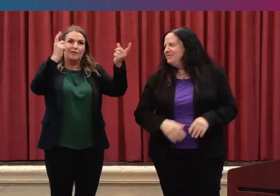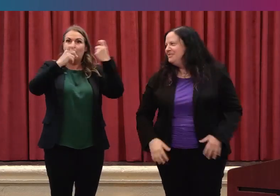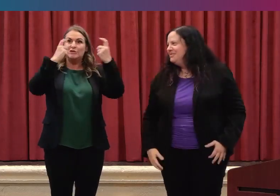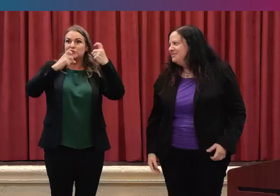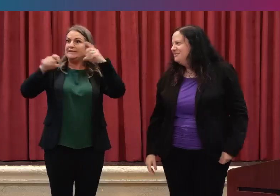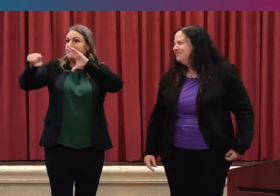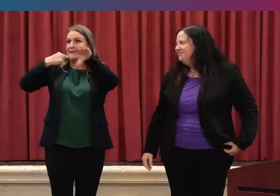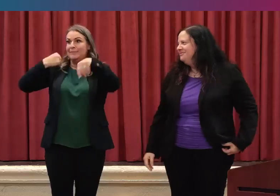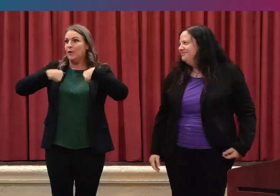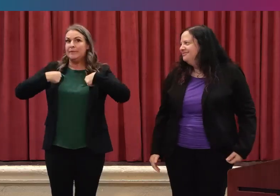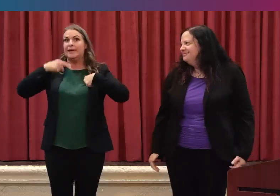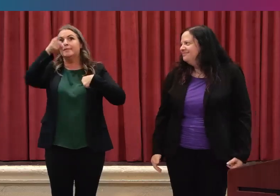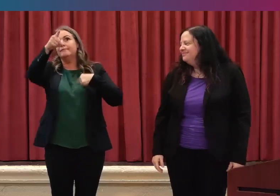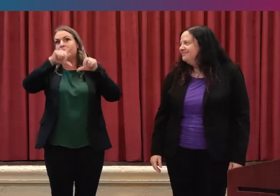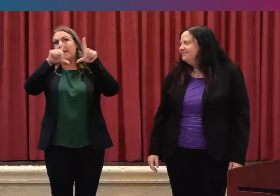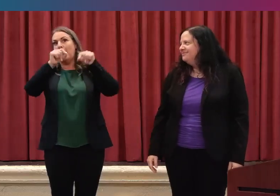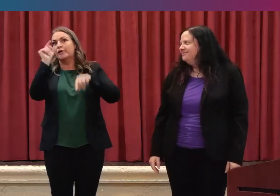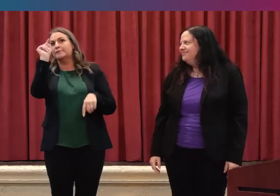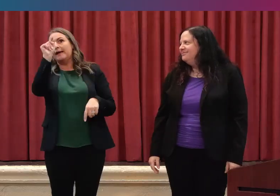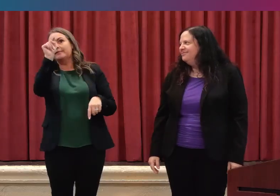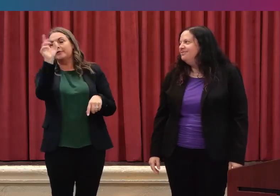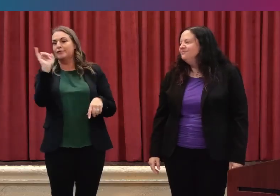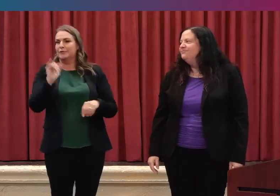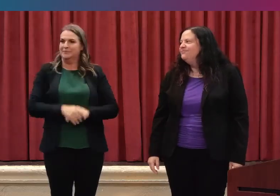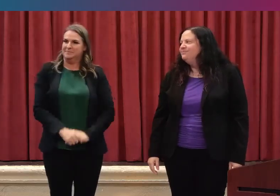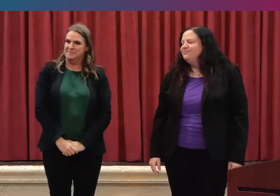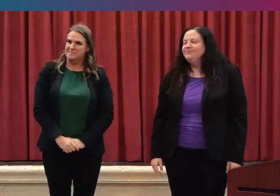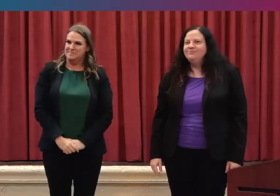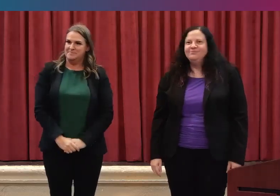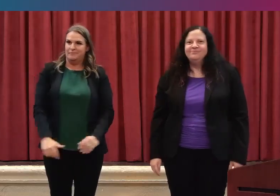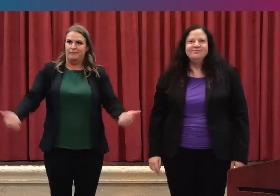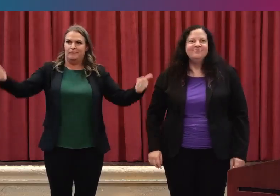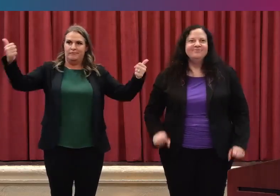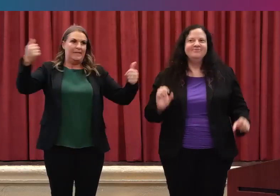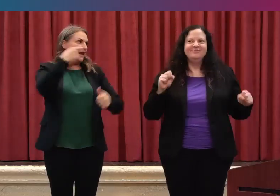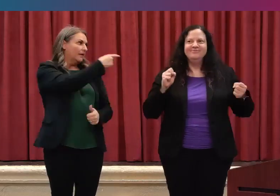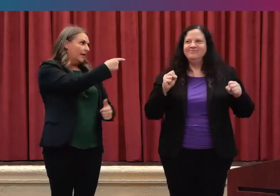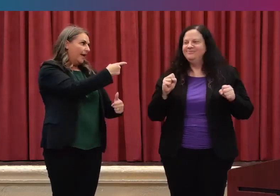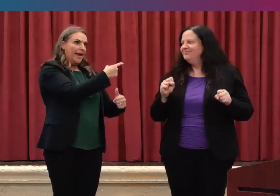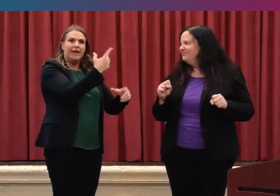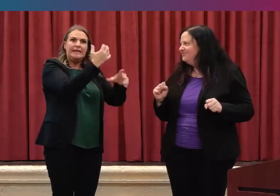future. If you have any questions, email me. I've got a business card in the back.